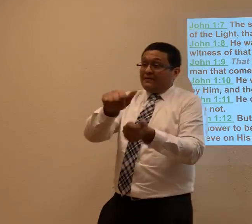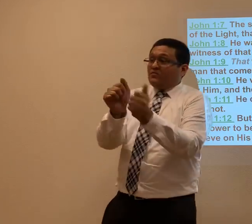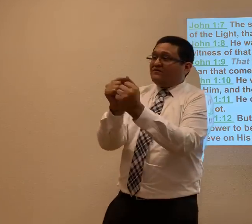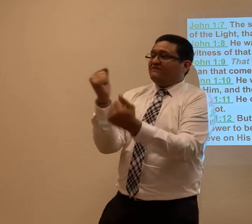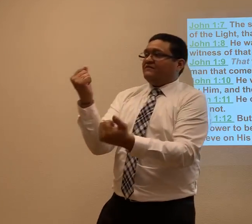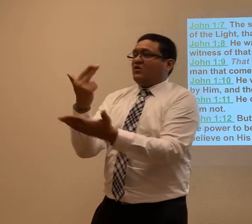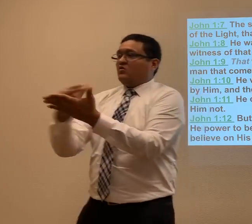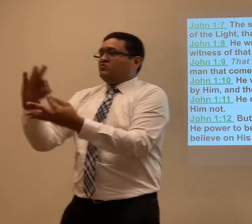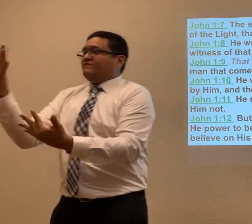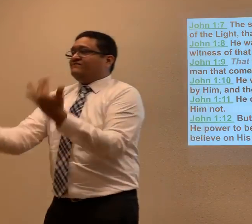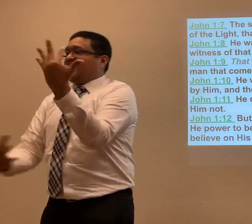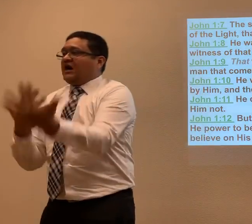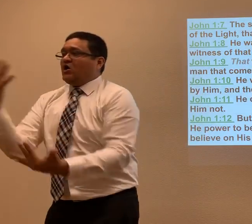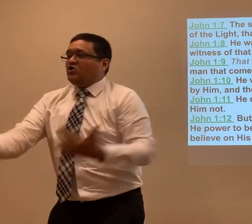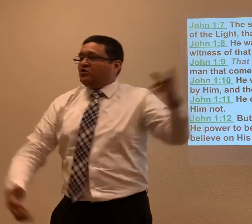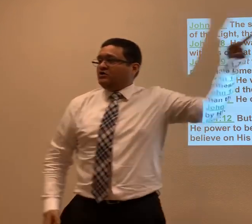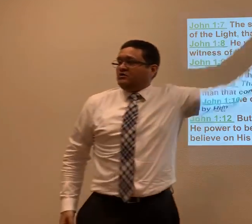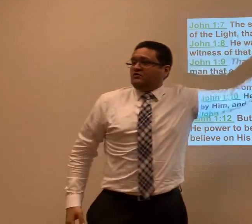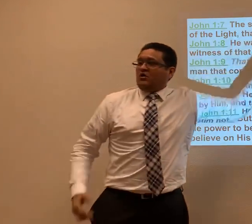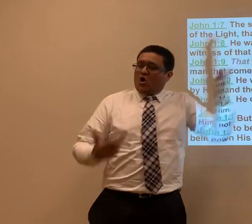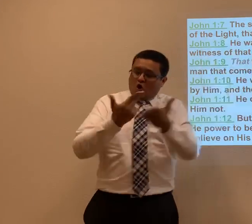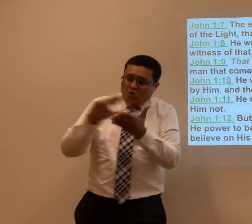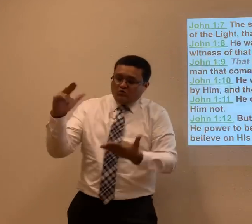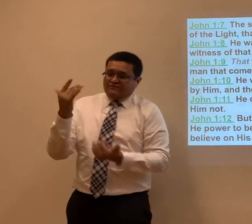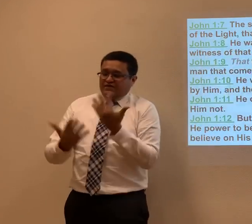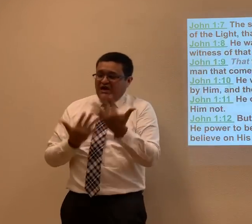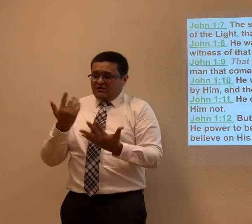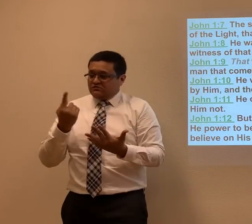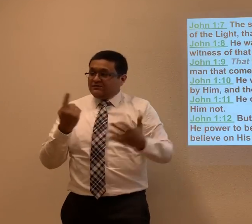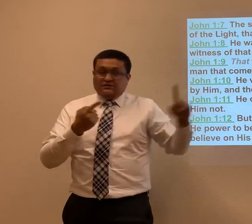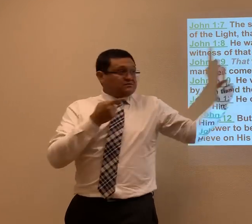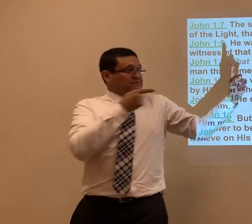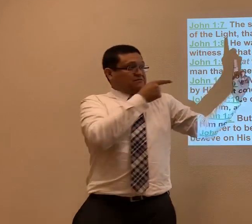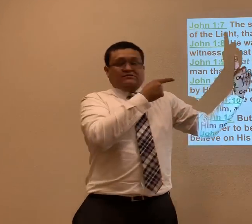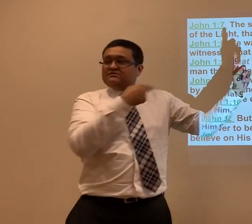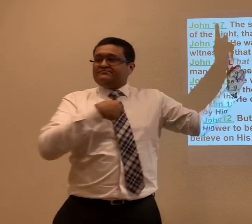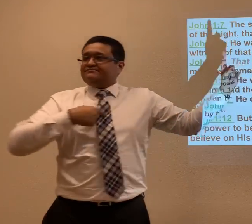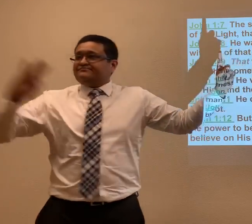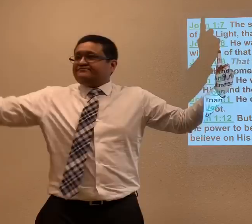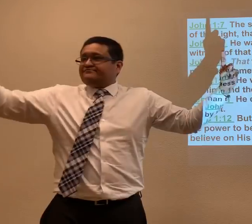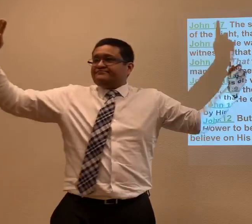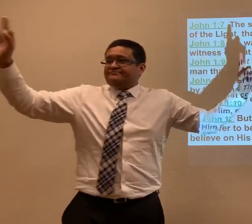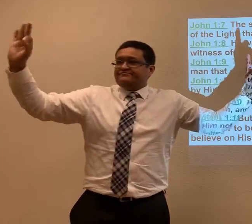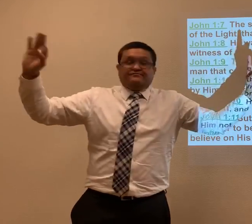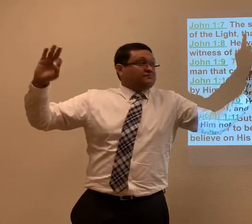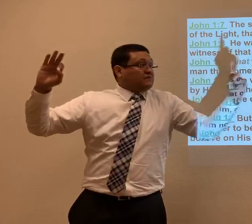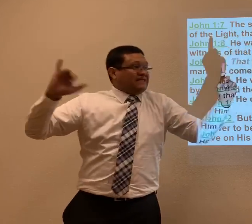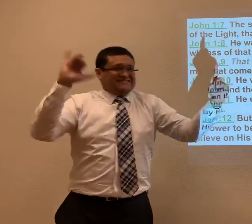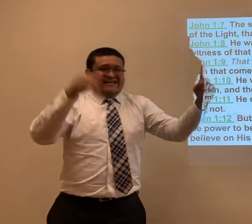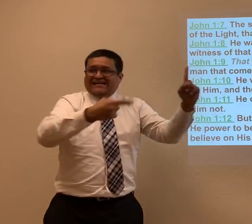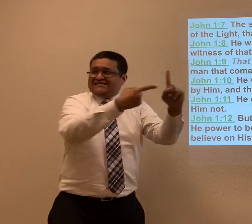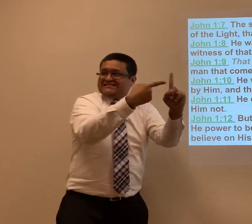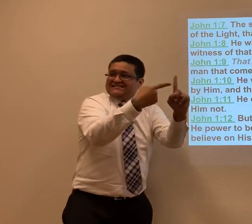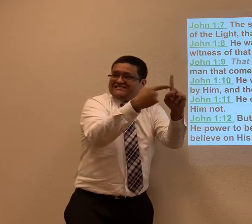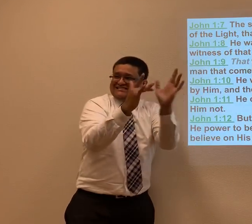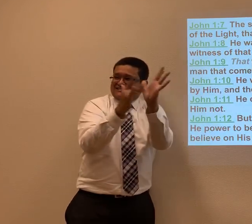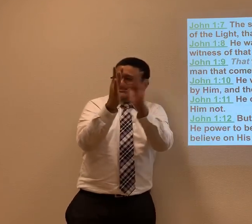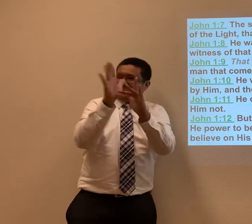me. He will baptize you with the Holy Ghost and fire. He said, that's he. That's the one,